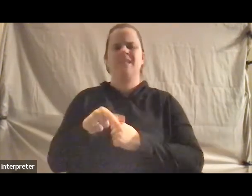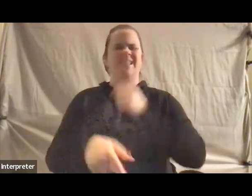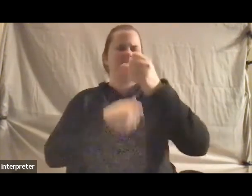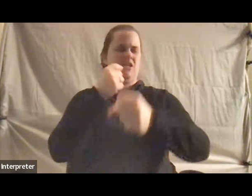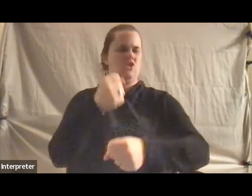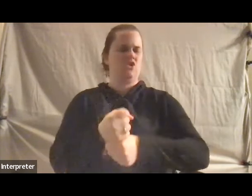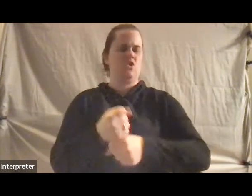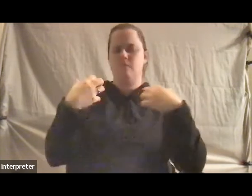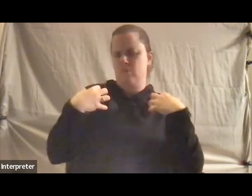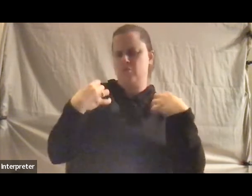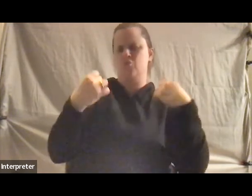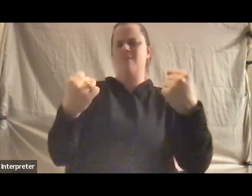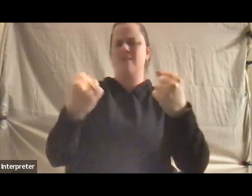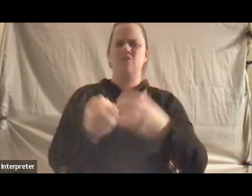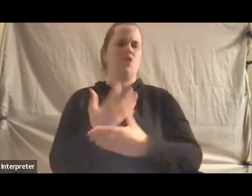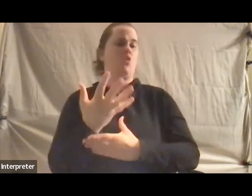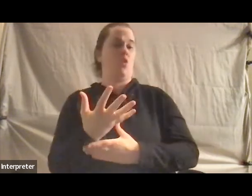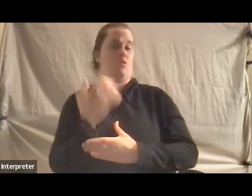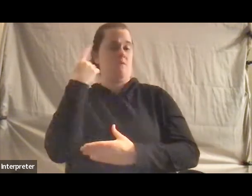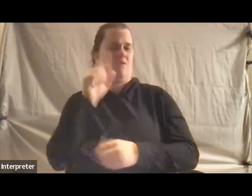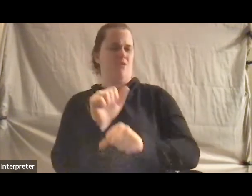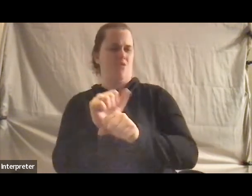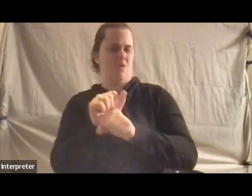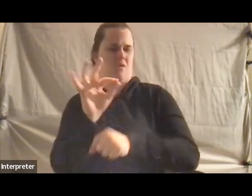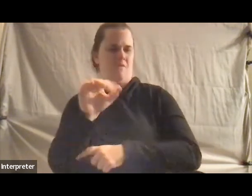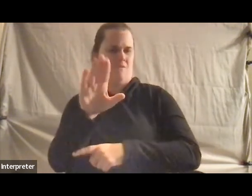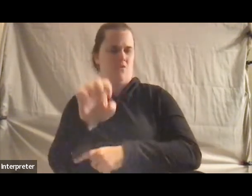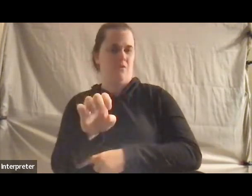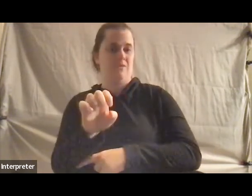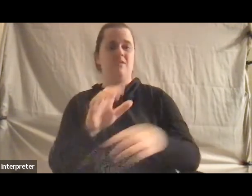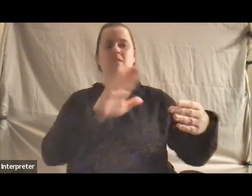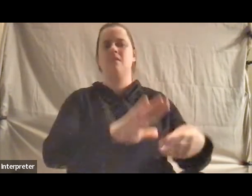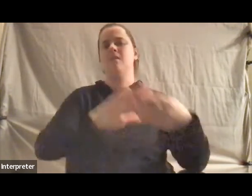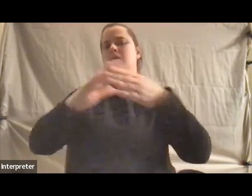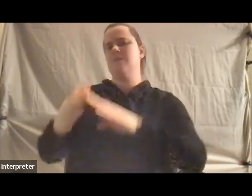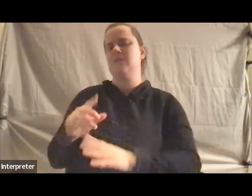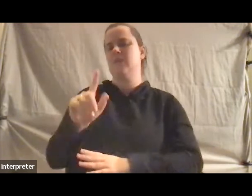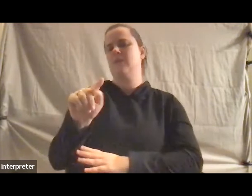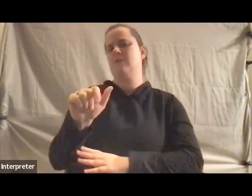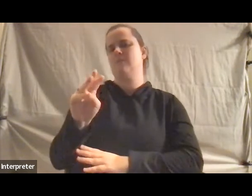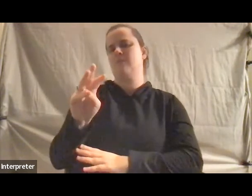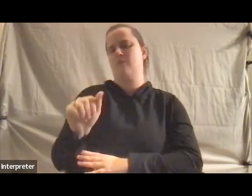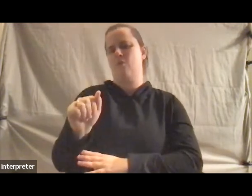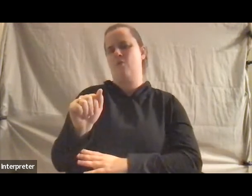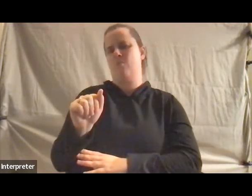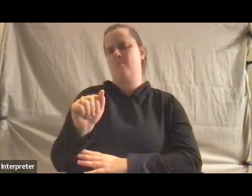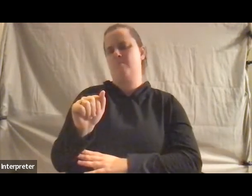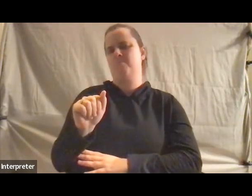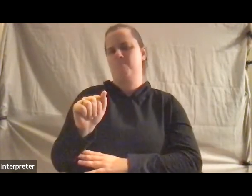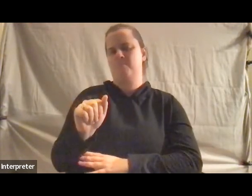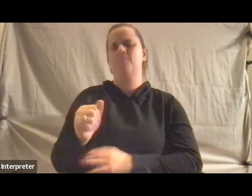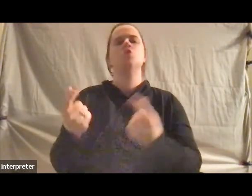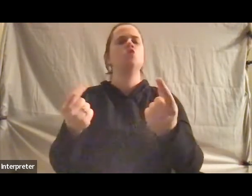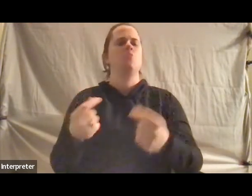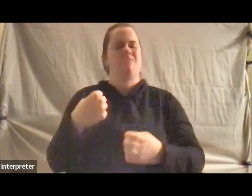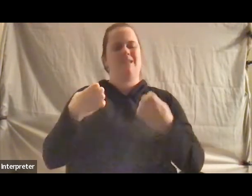rejuvenation and growth for our workforce, and the city of Tacoma is championing these efforts every